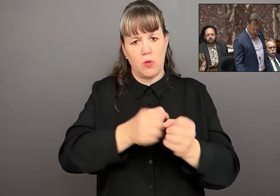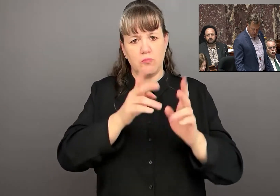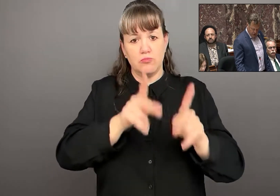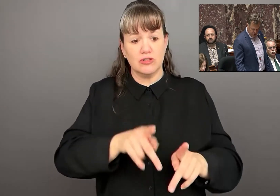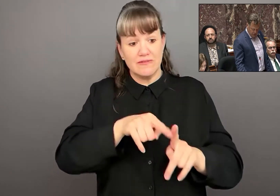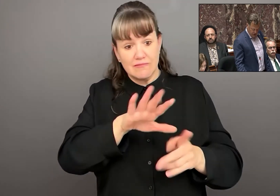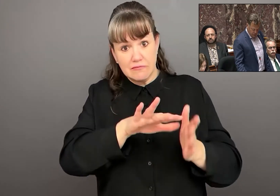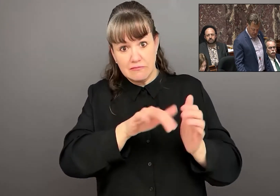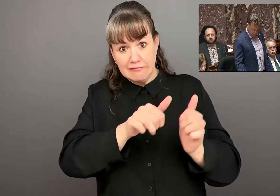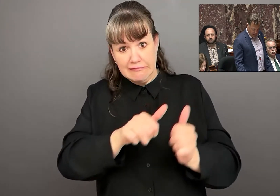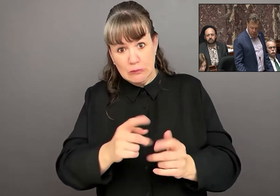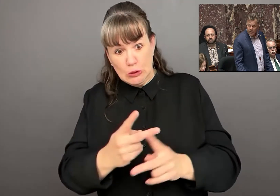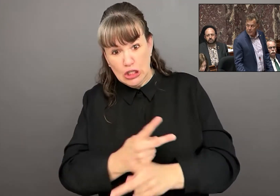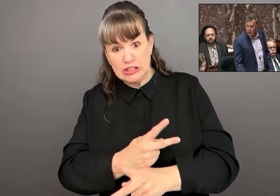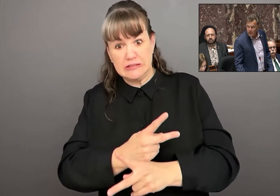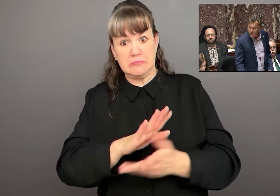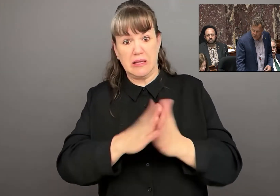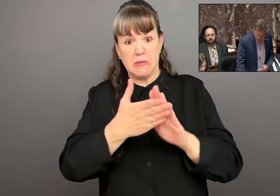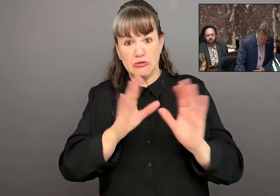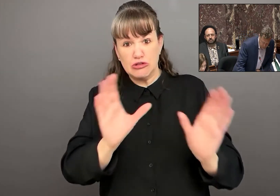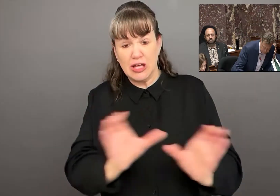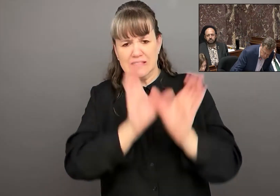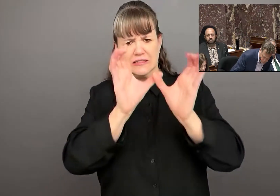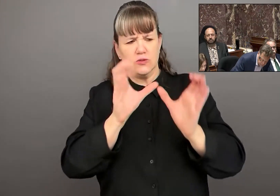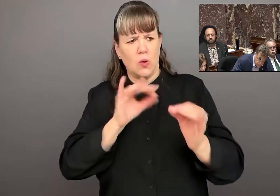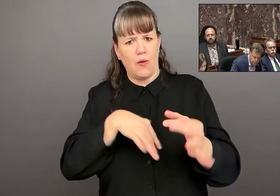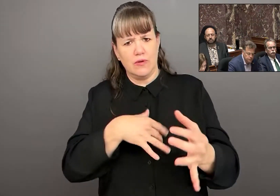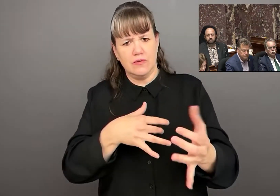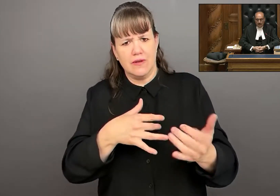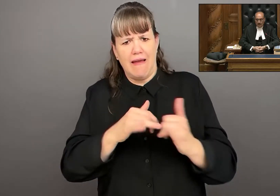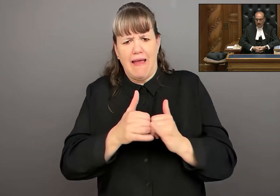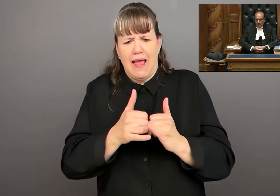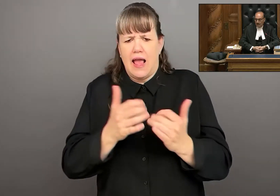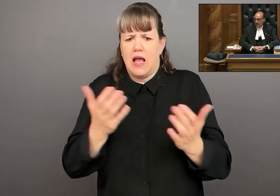to provide British Columbians with the wraparound support they deserve?